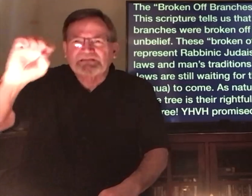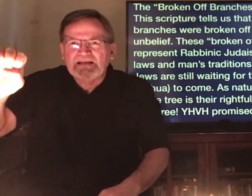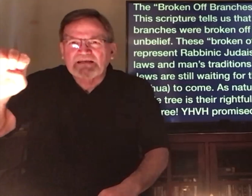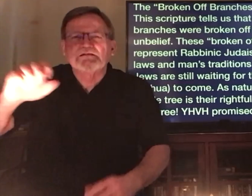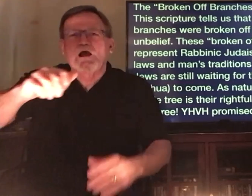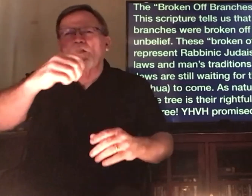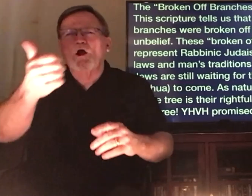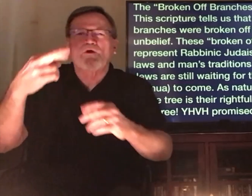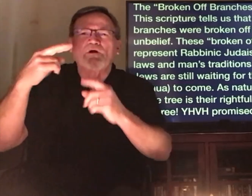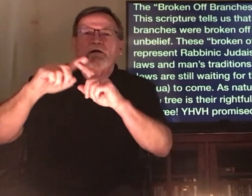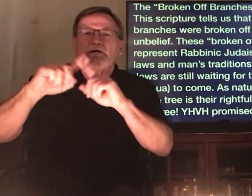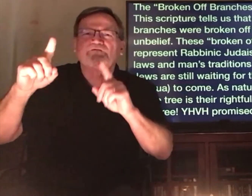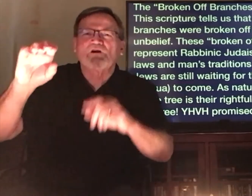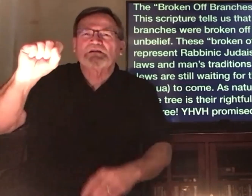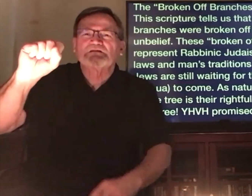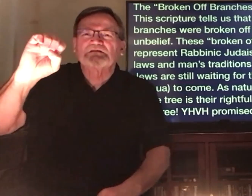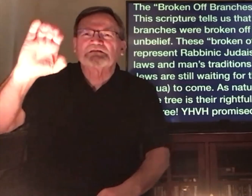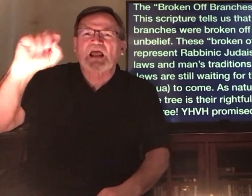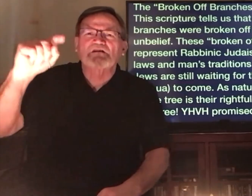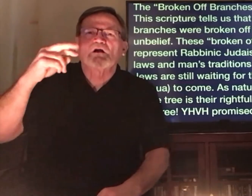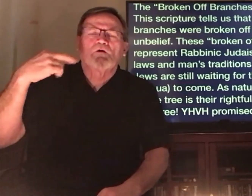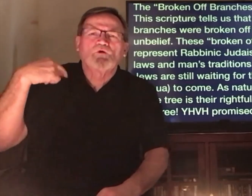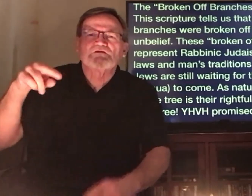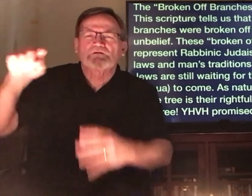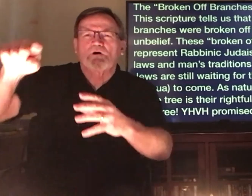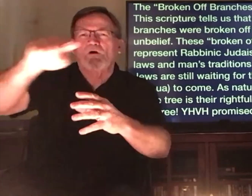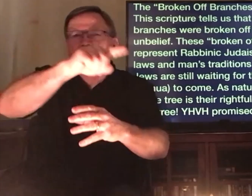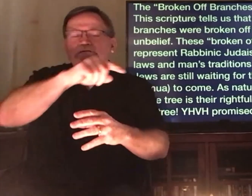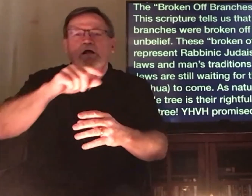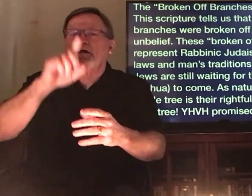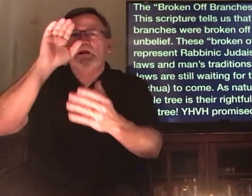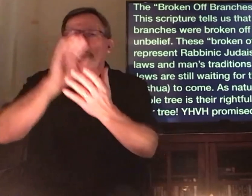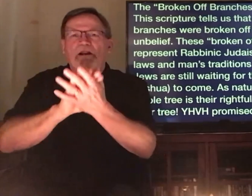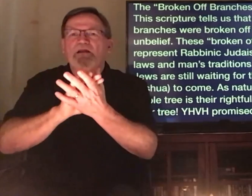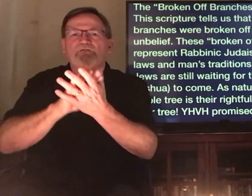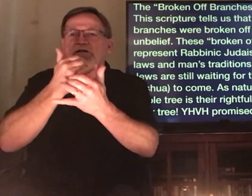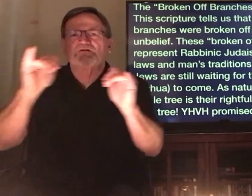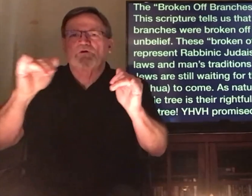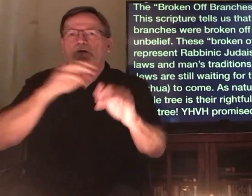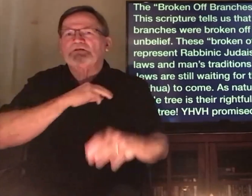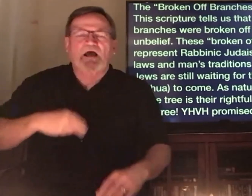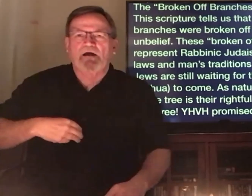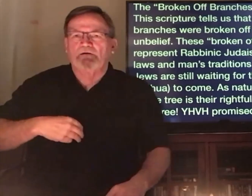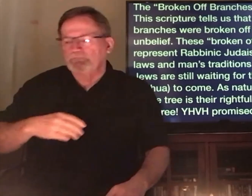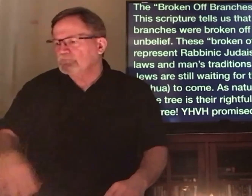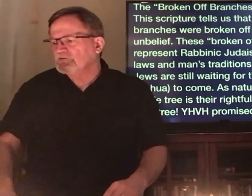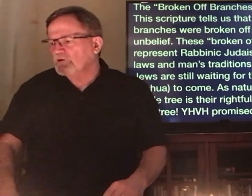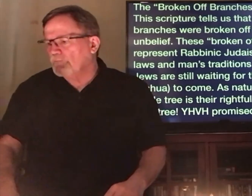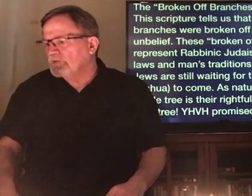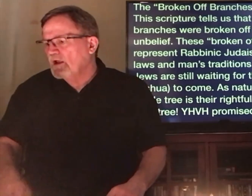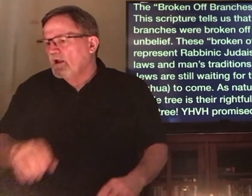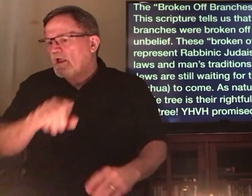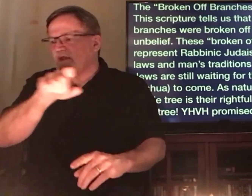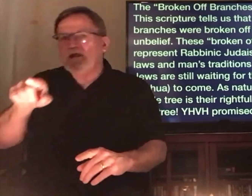as we Gentile believe today. The Messianic Jews established the